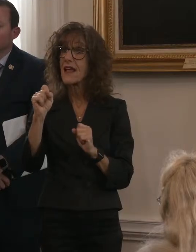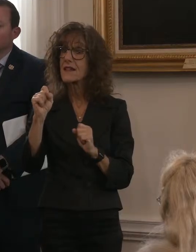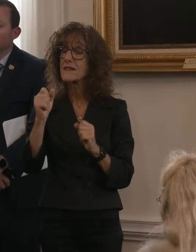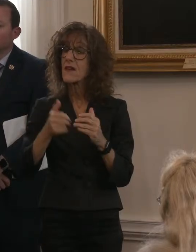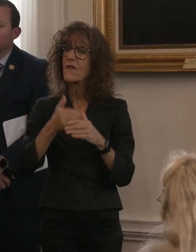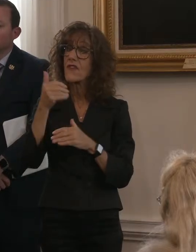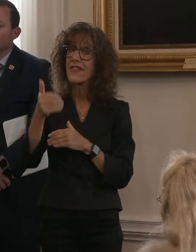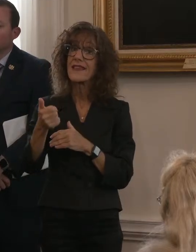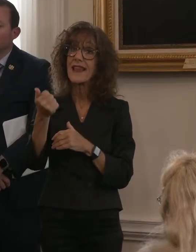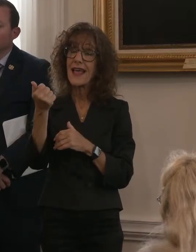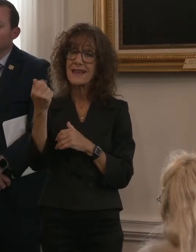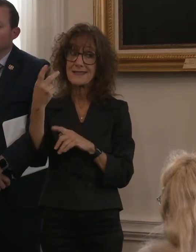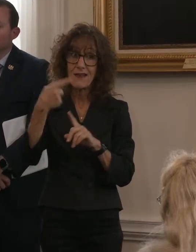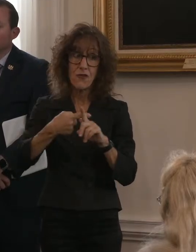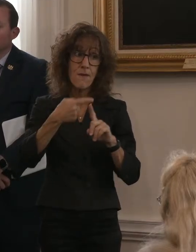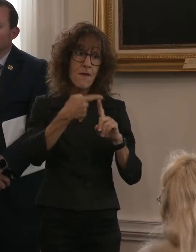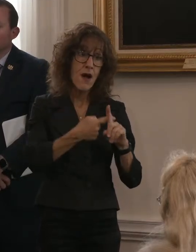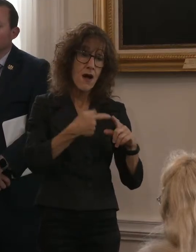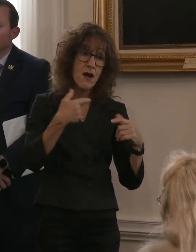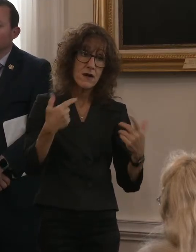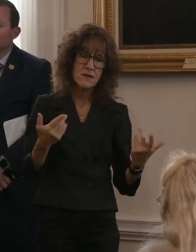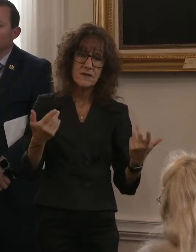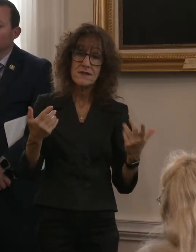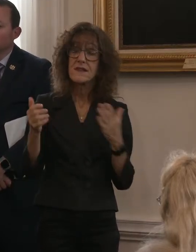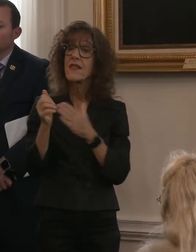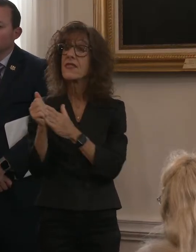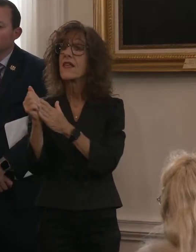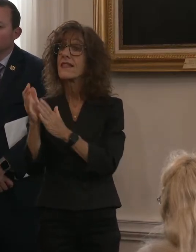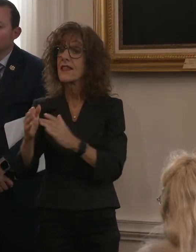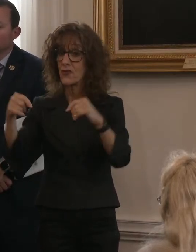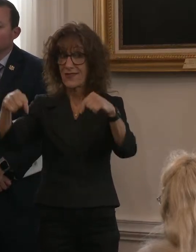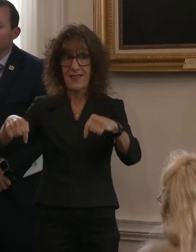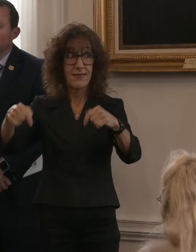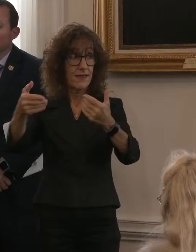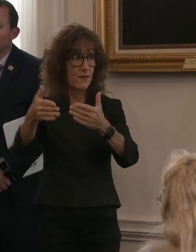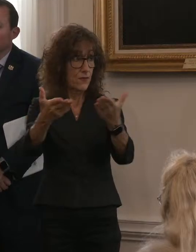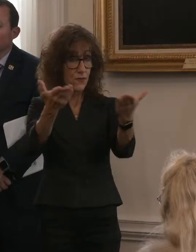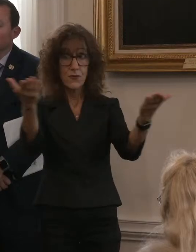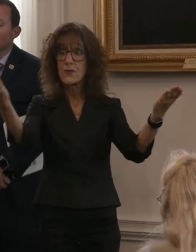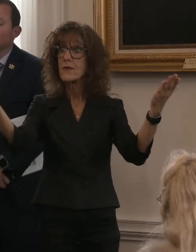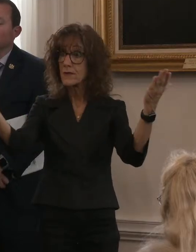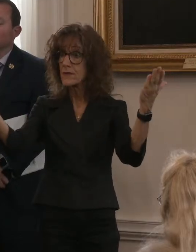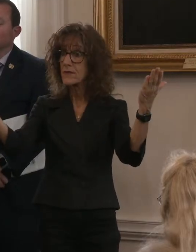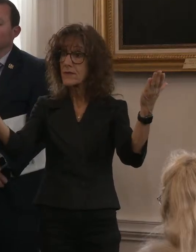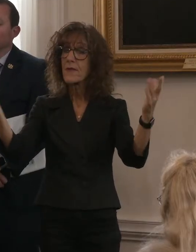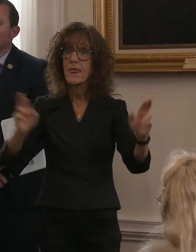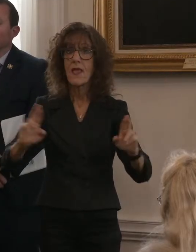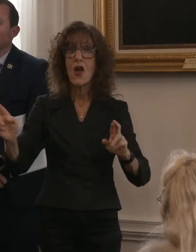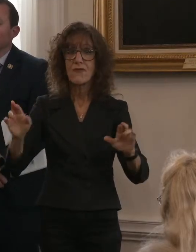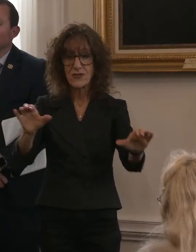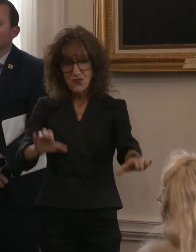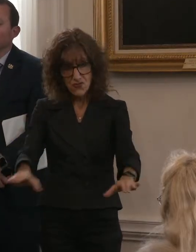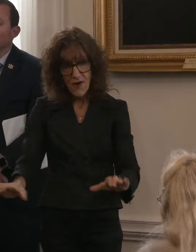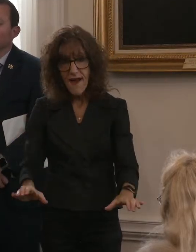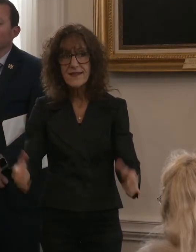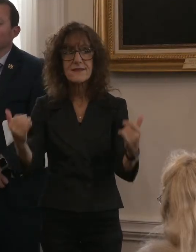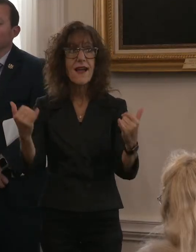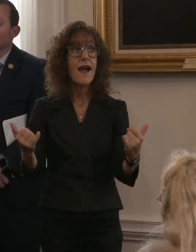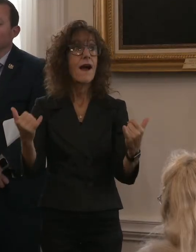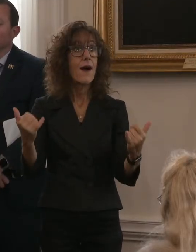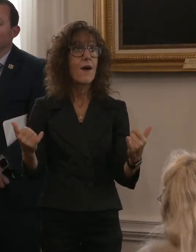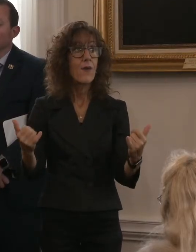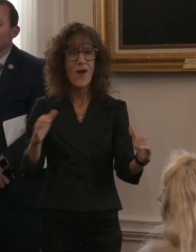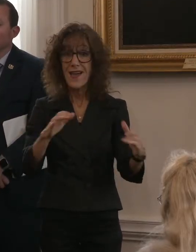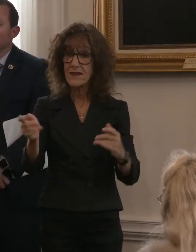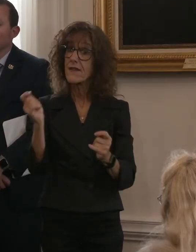next several months, the leaders in this room are ready to act now and